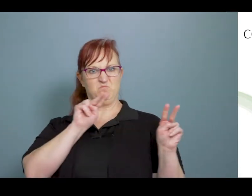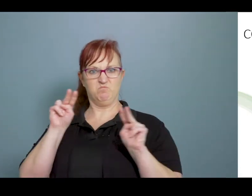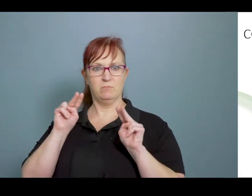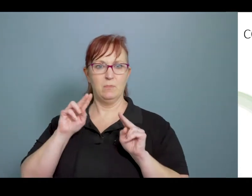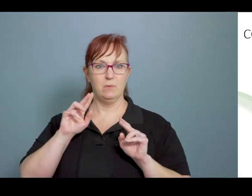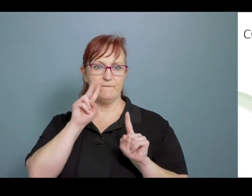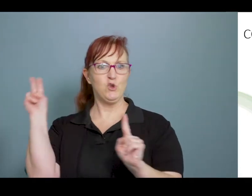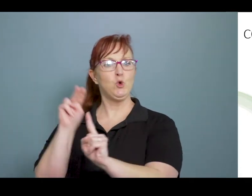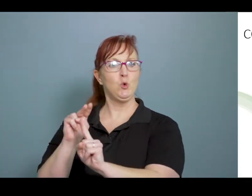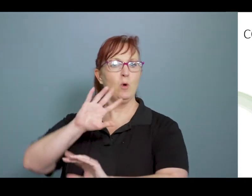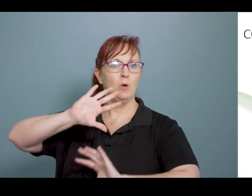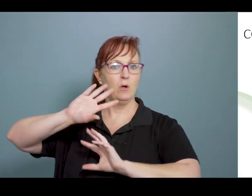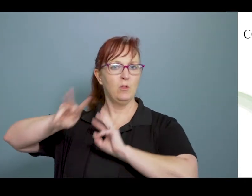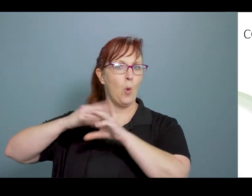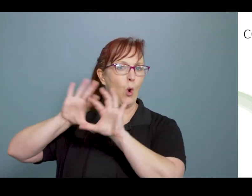overall.